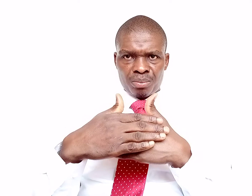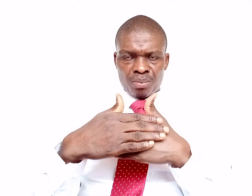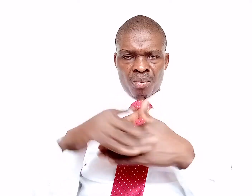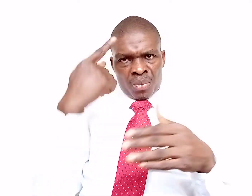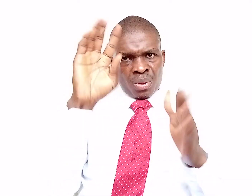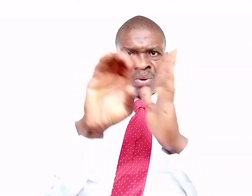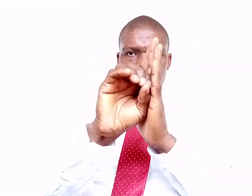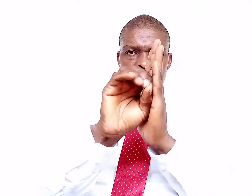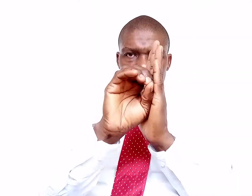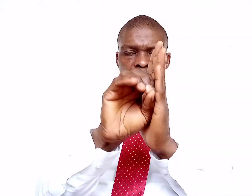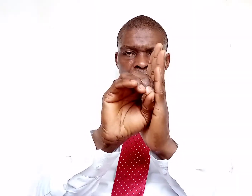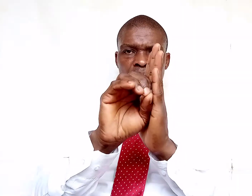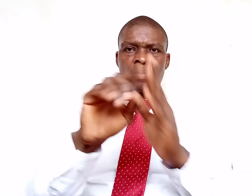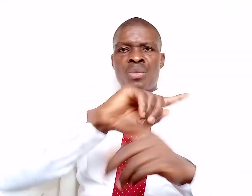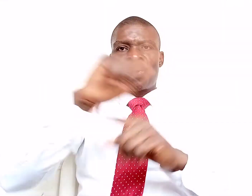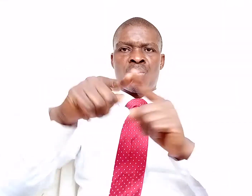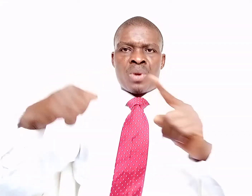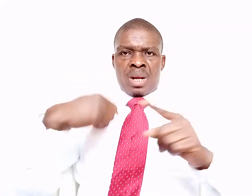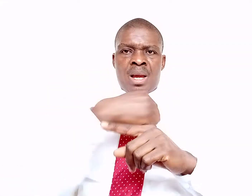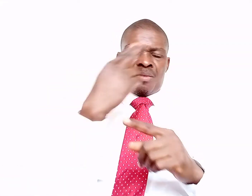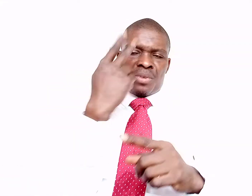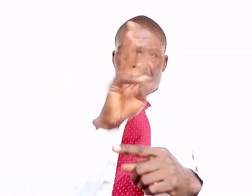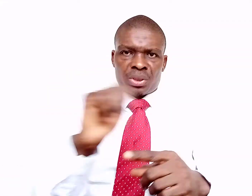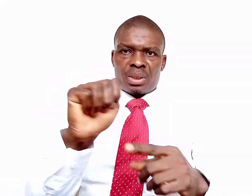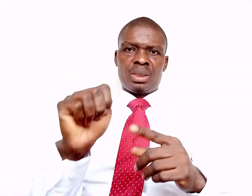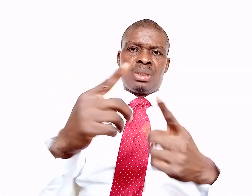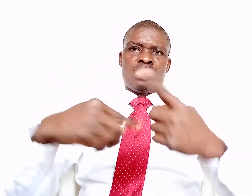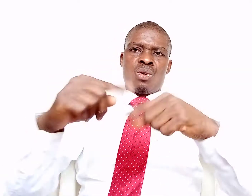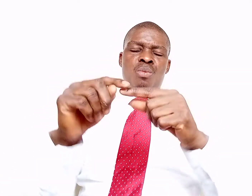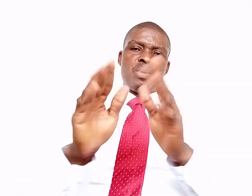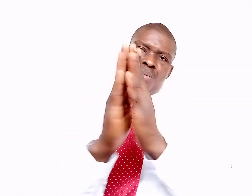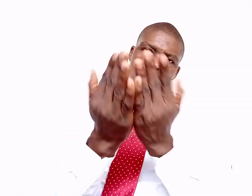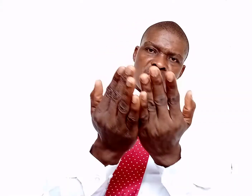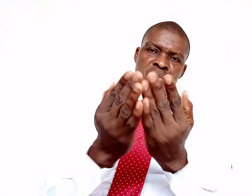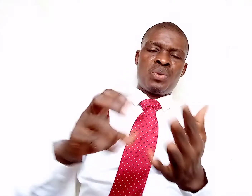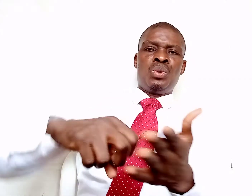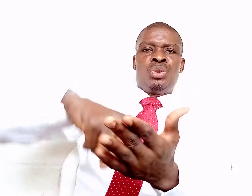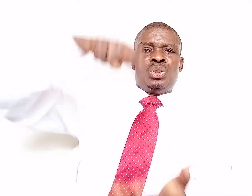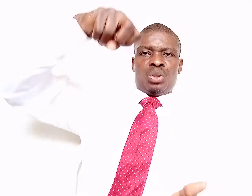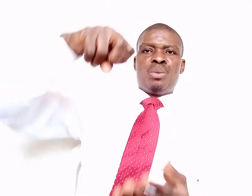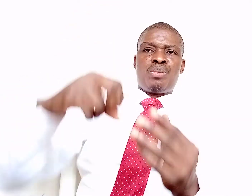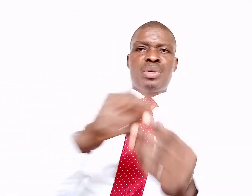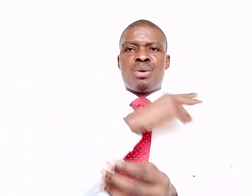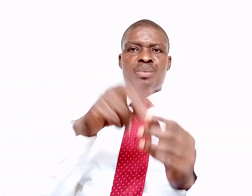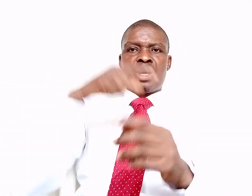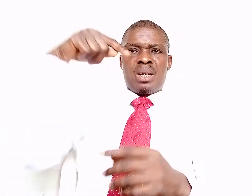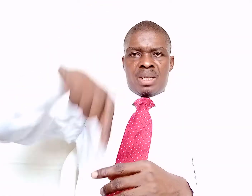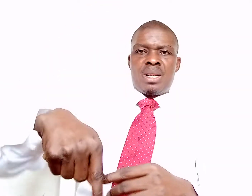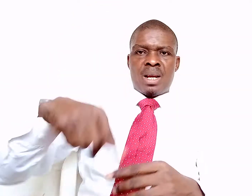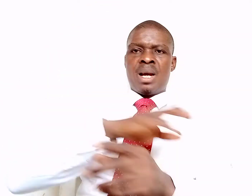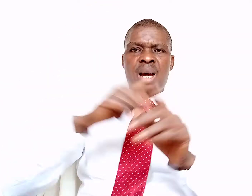Example: when I first saw the comic book fans jumping up and down, I thought as they